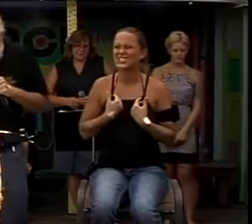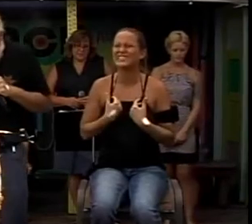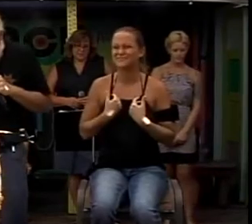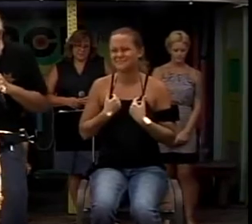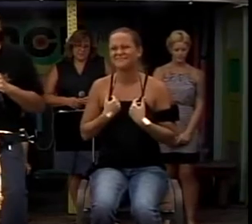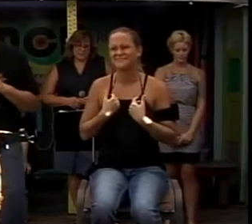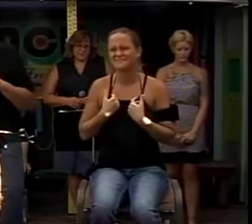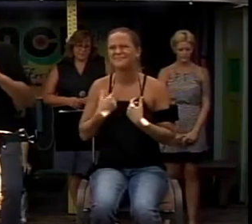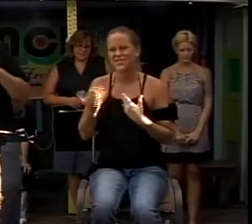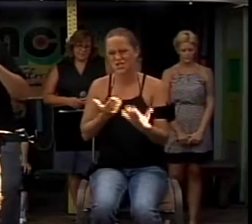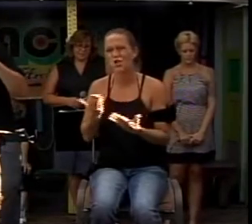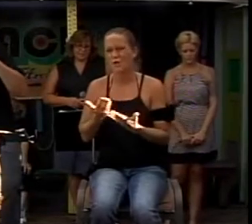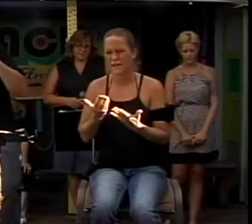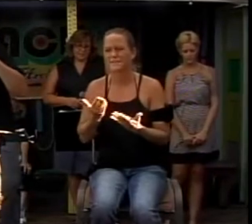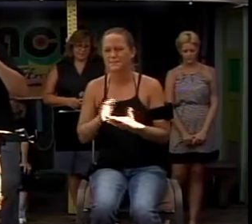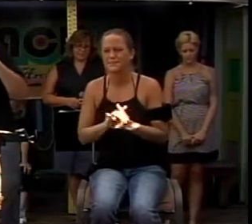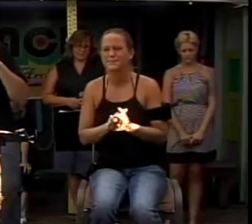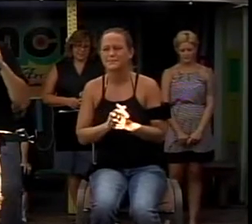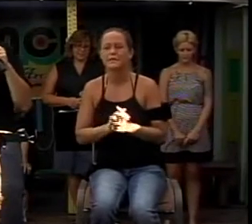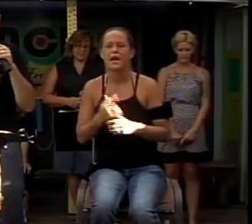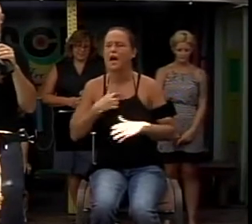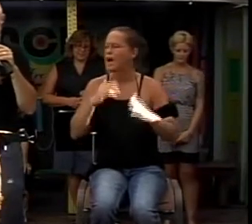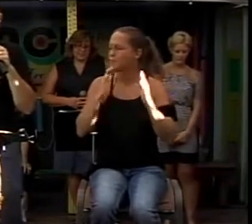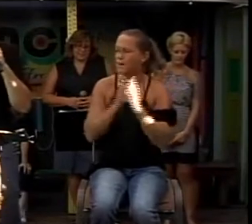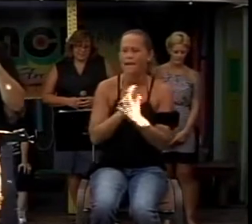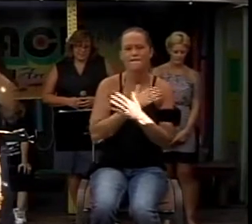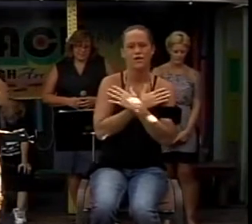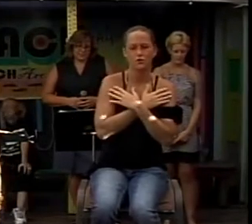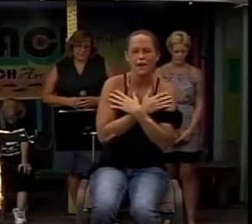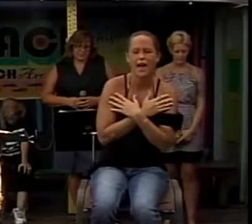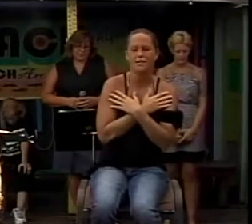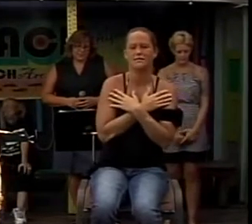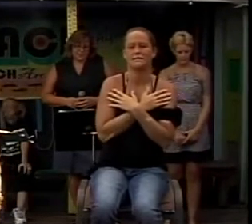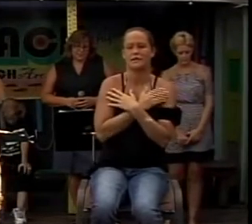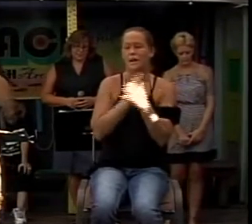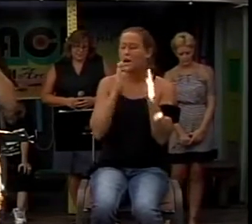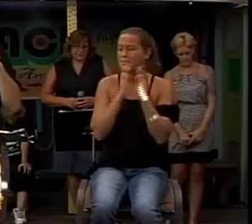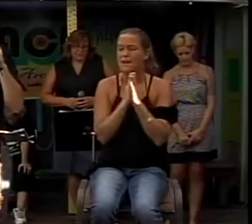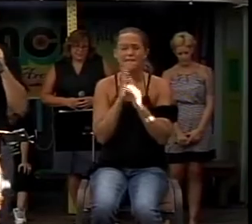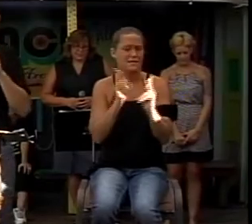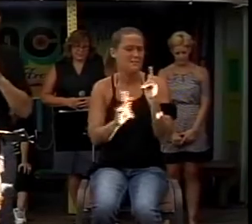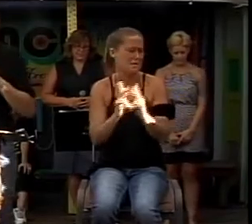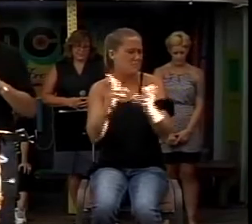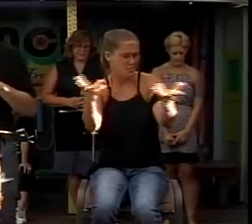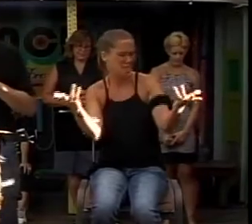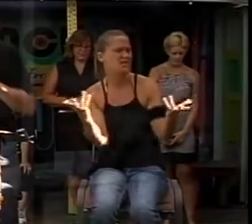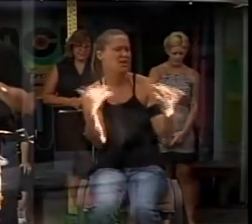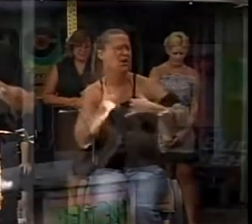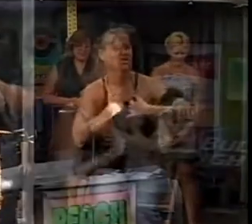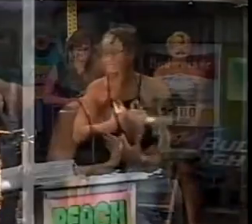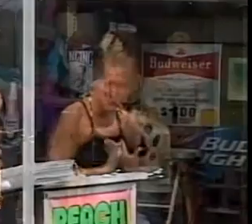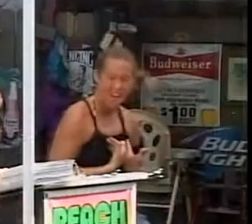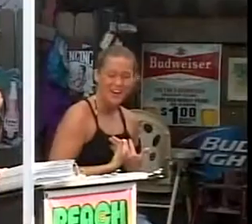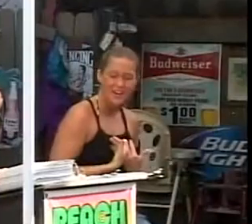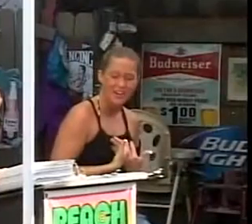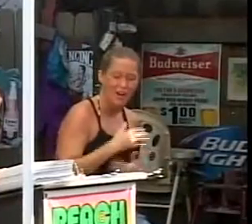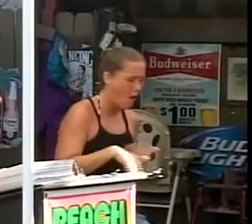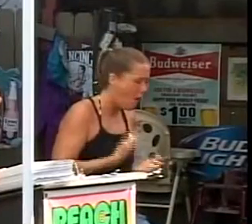now. I ask you for the rest of those who are weary from all the things that we do in the world and the things that we do in the mission field.